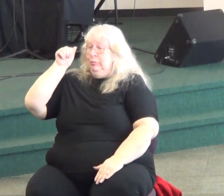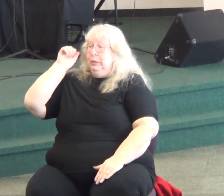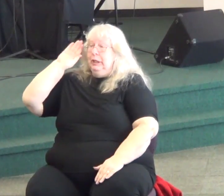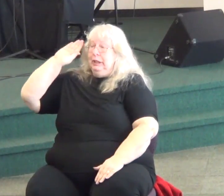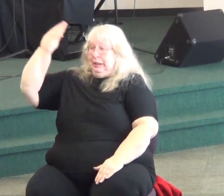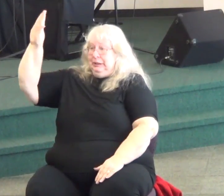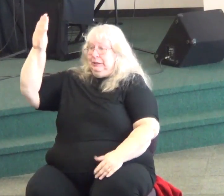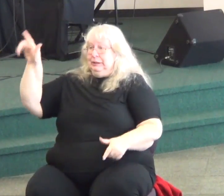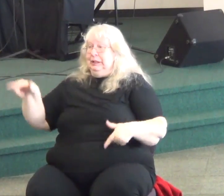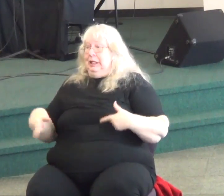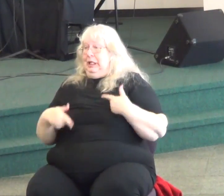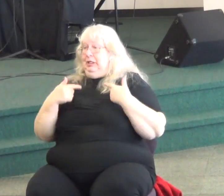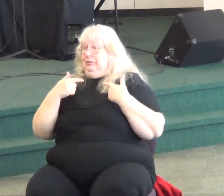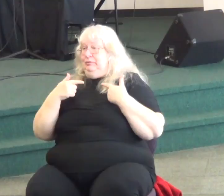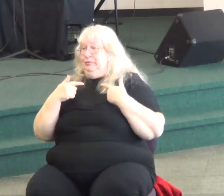earthly kingdom, but to the Savior.